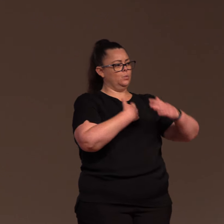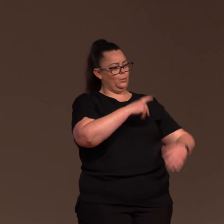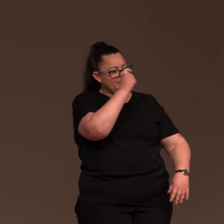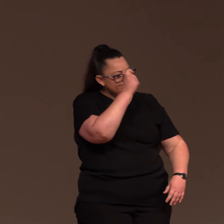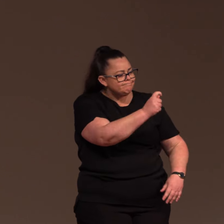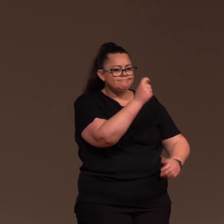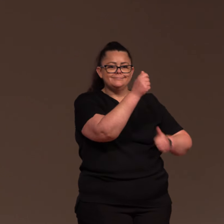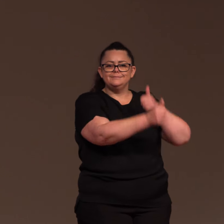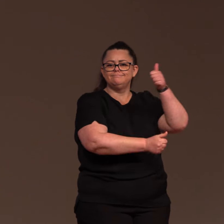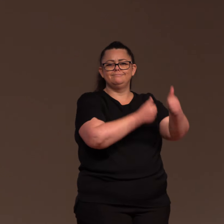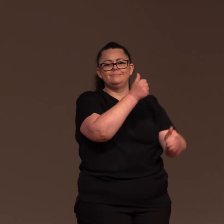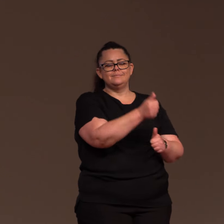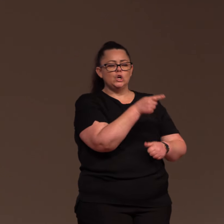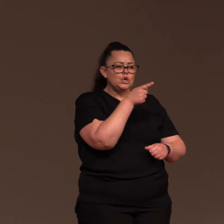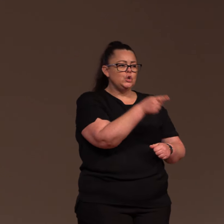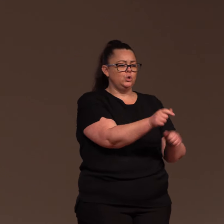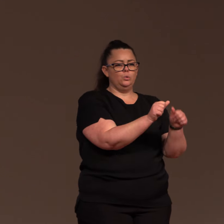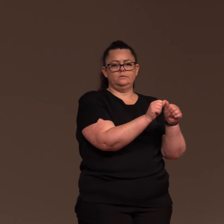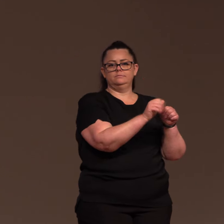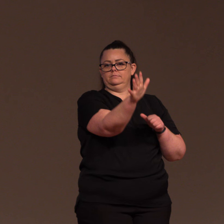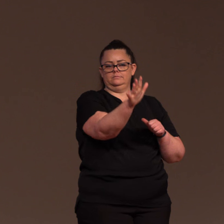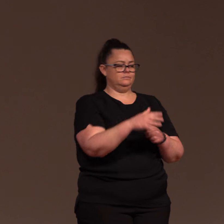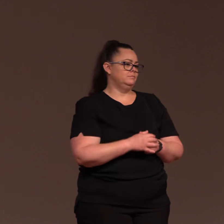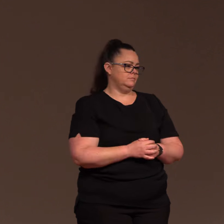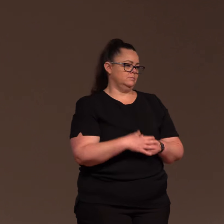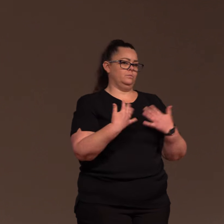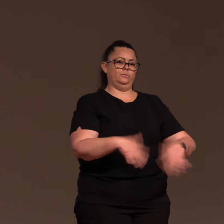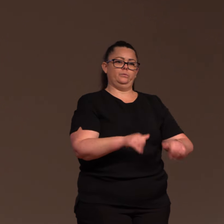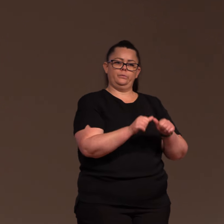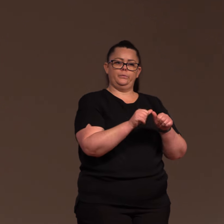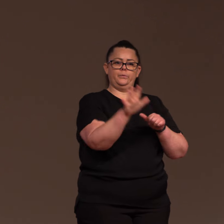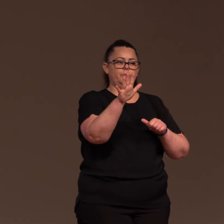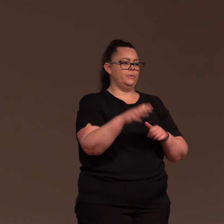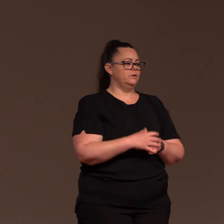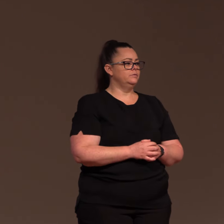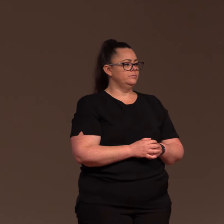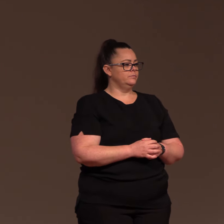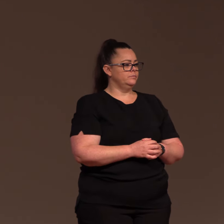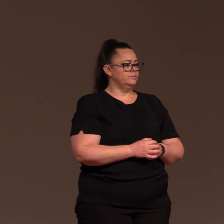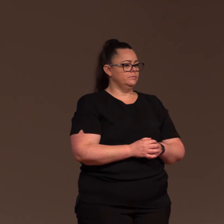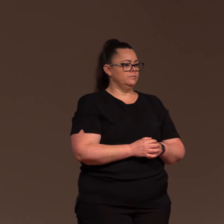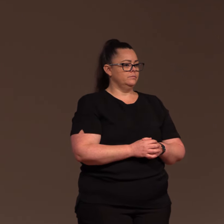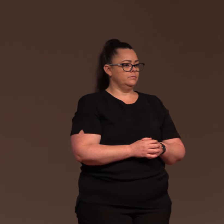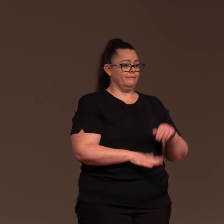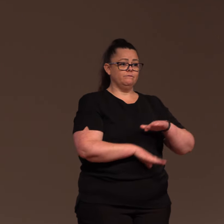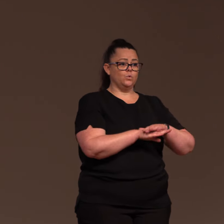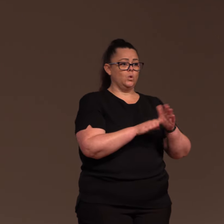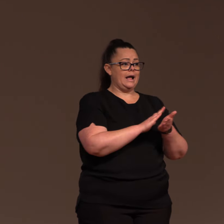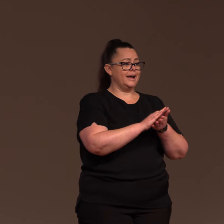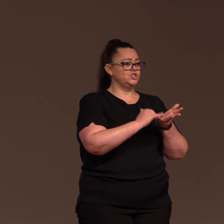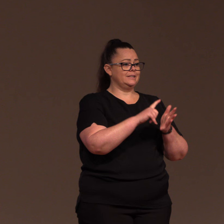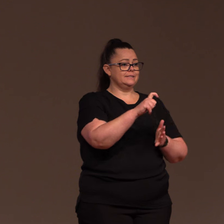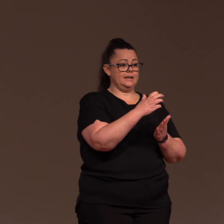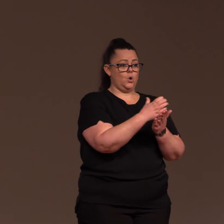as being outstanding, seriously outstanding. Coming first in an HSC course.